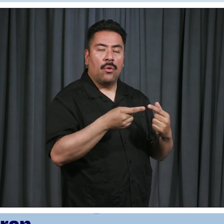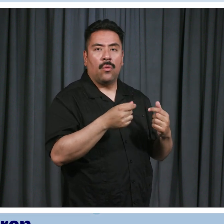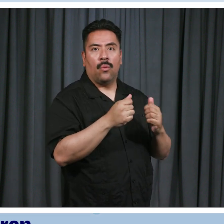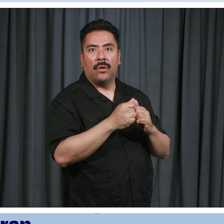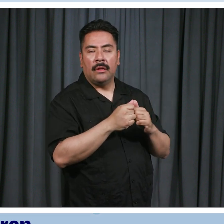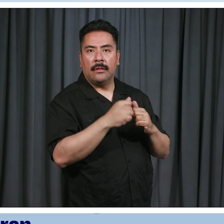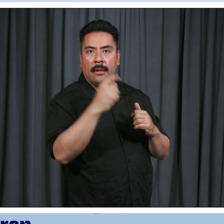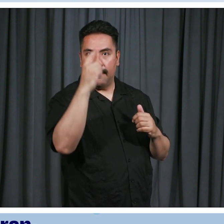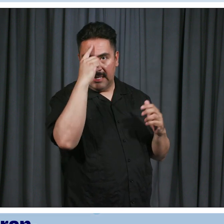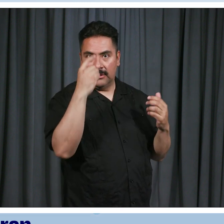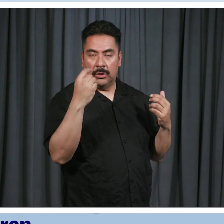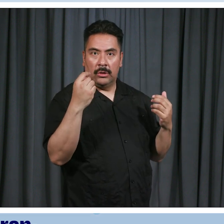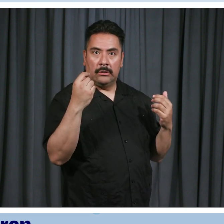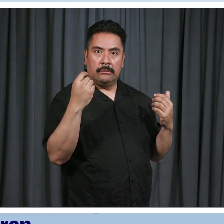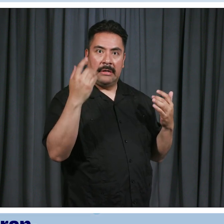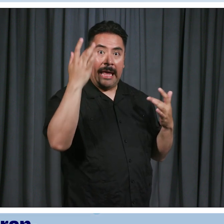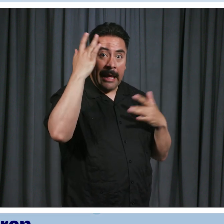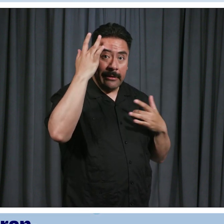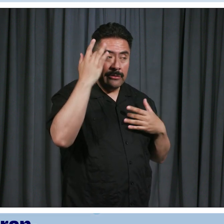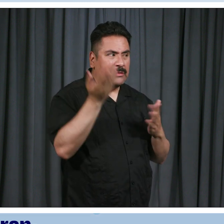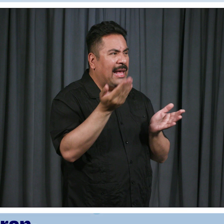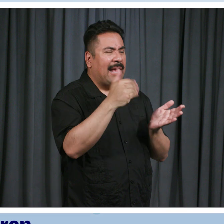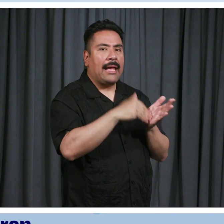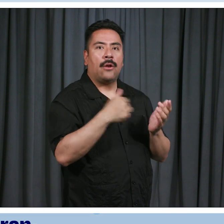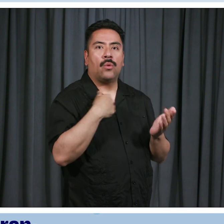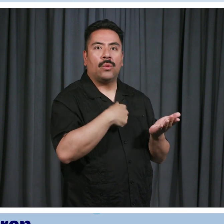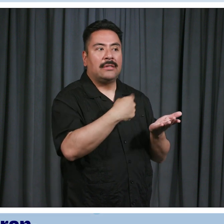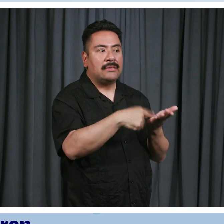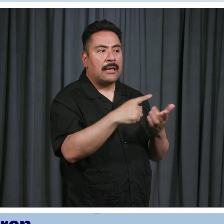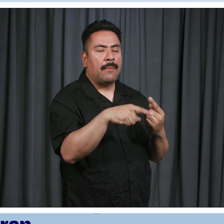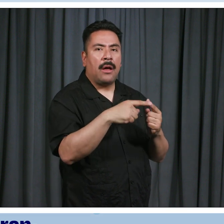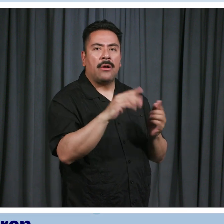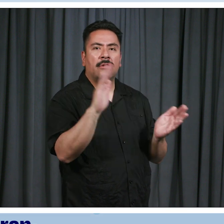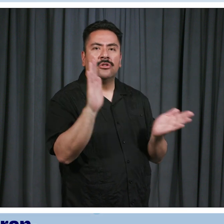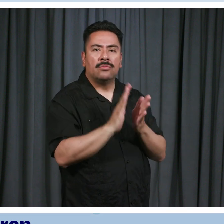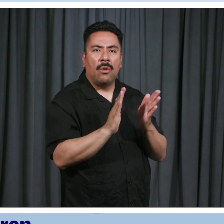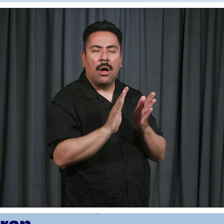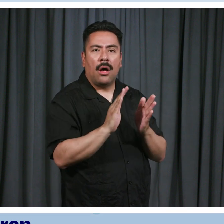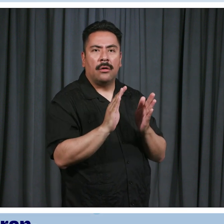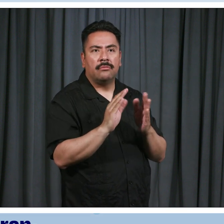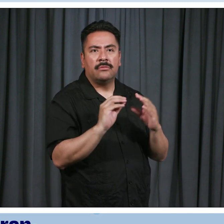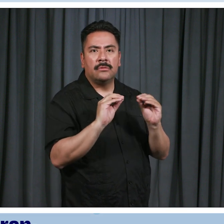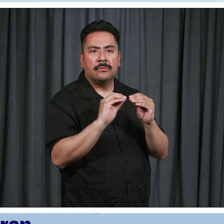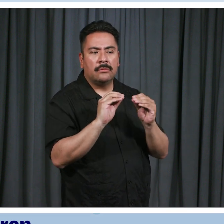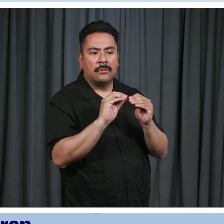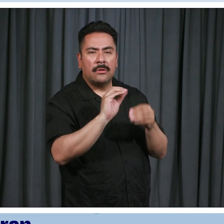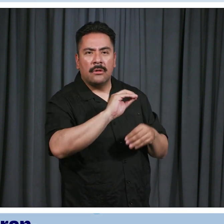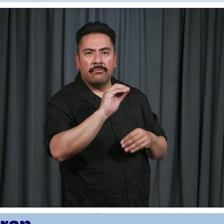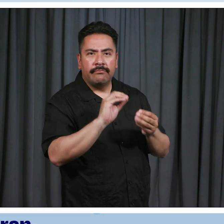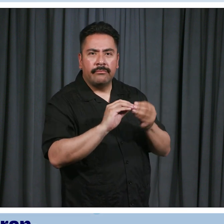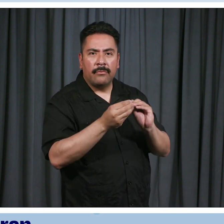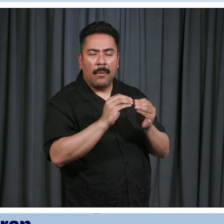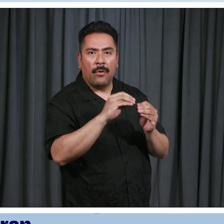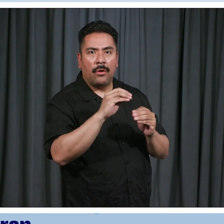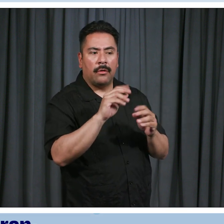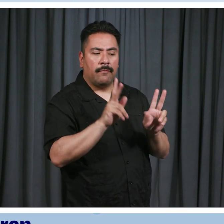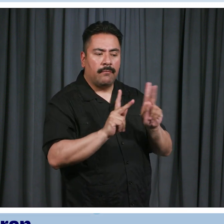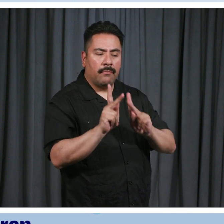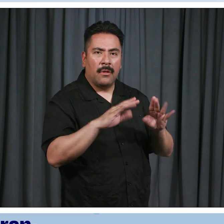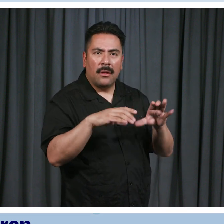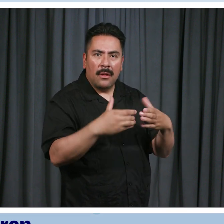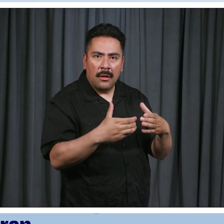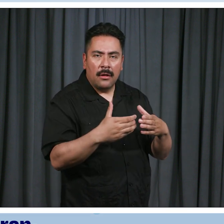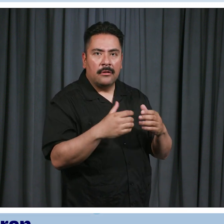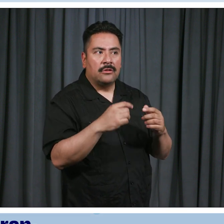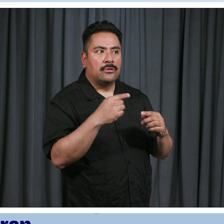illness. And, it might be, again, like we're talking about a smaller subset of a population that's really, really struggling, maybe